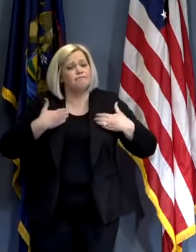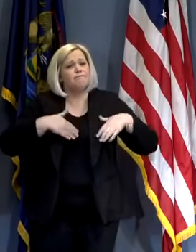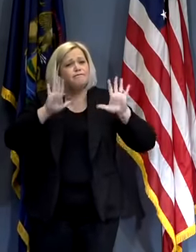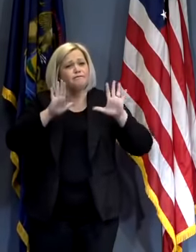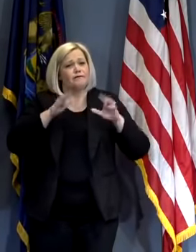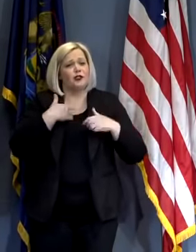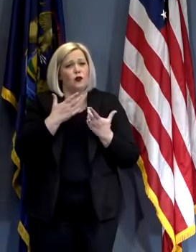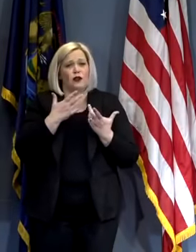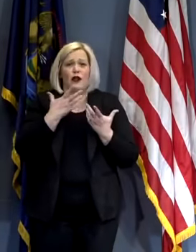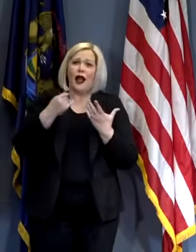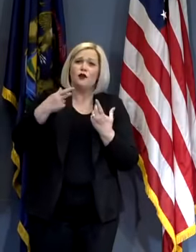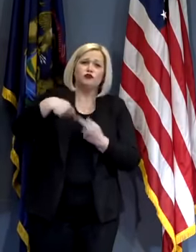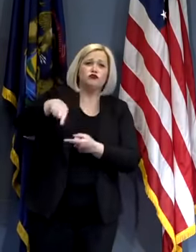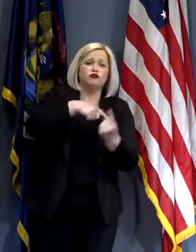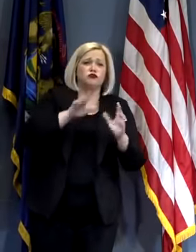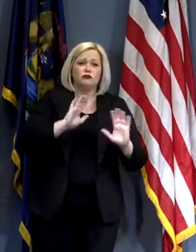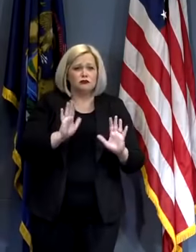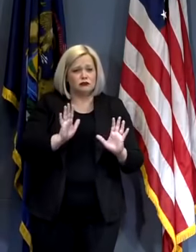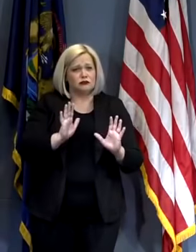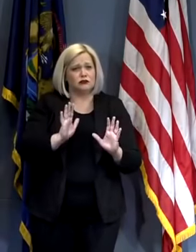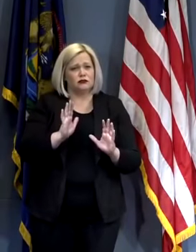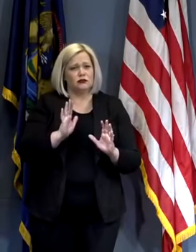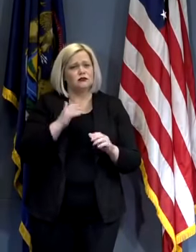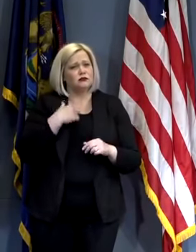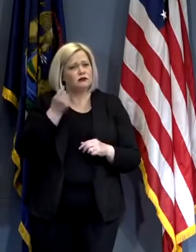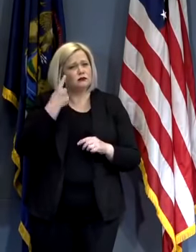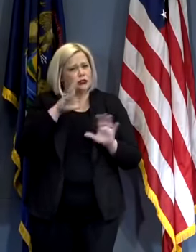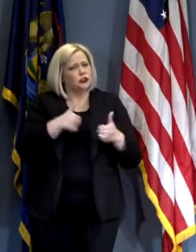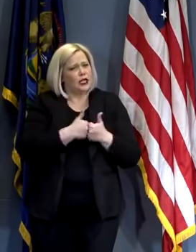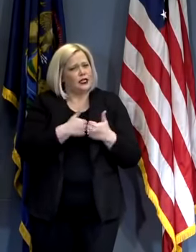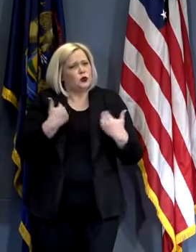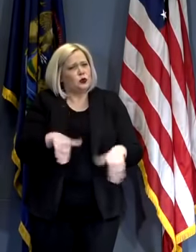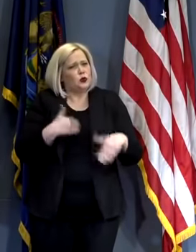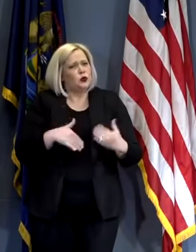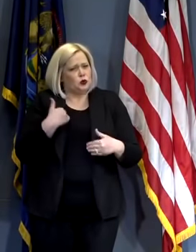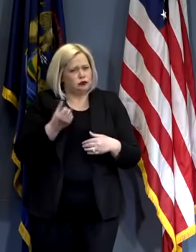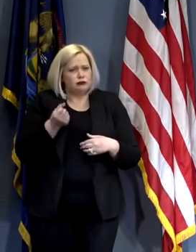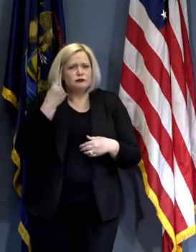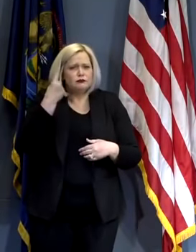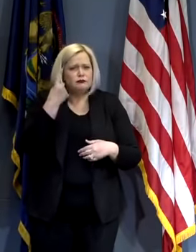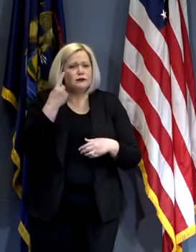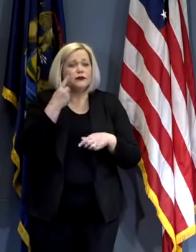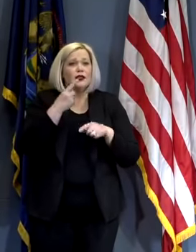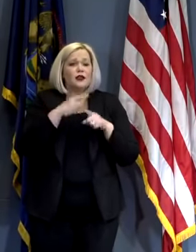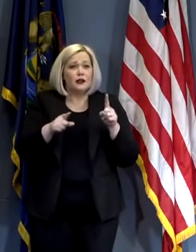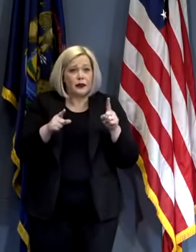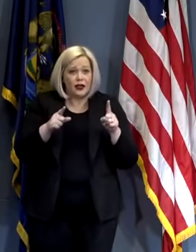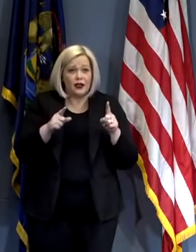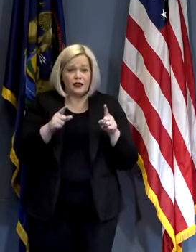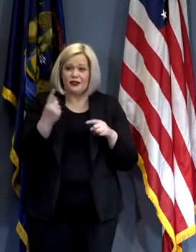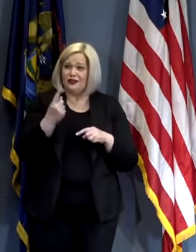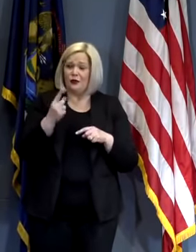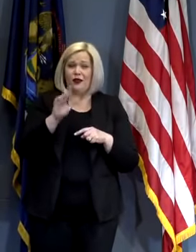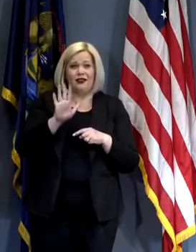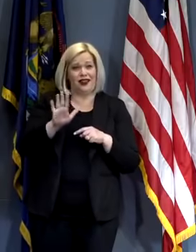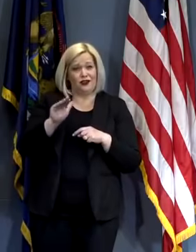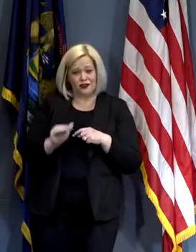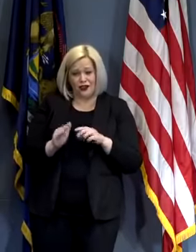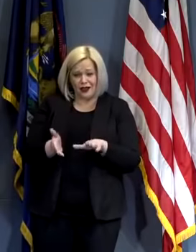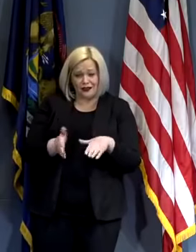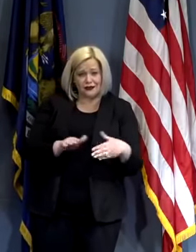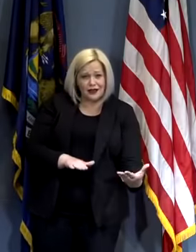easy. I know that there are many prices that are being paid right now, but the price of losing your child or